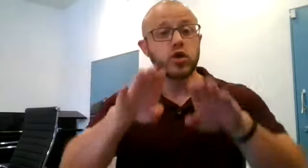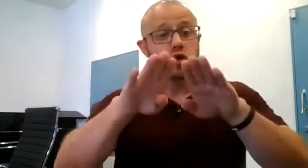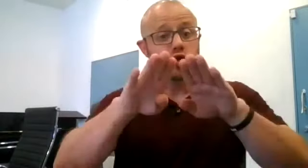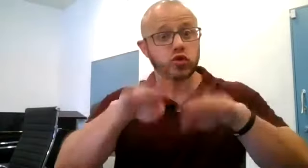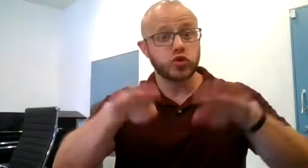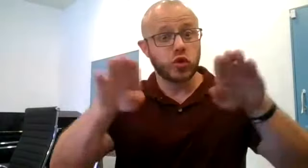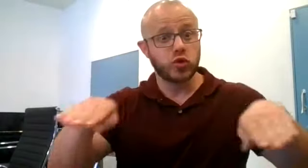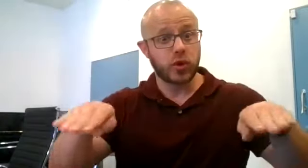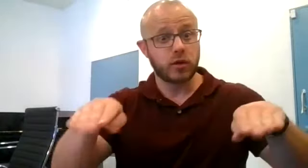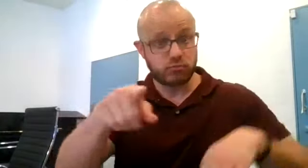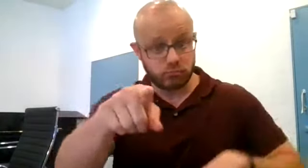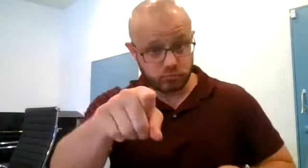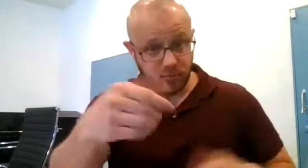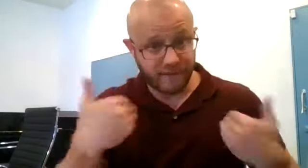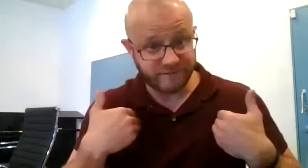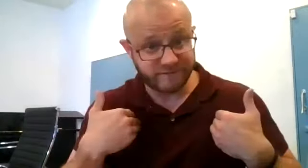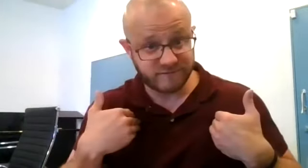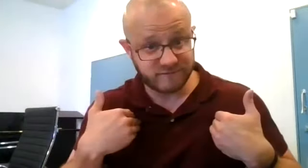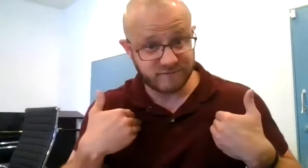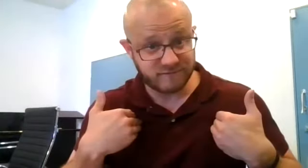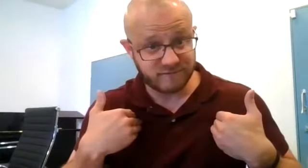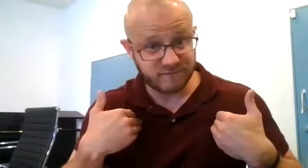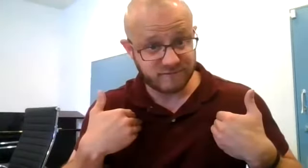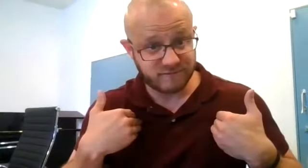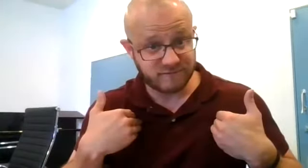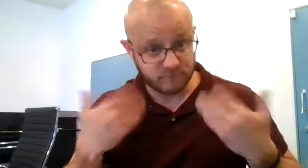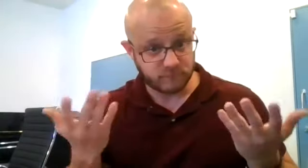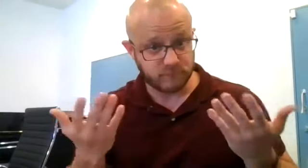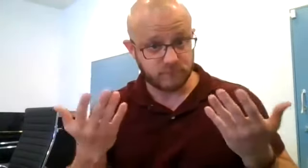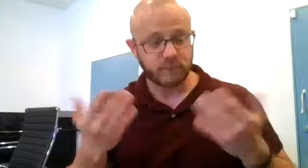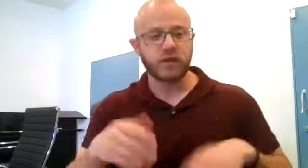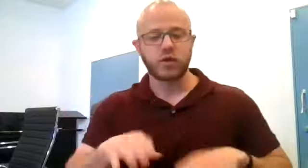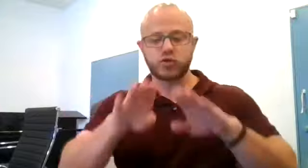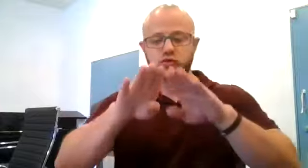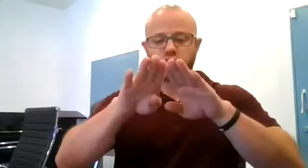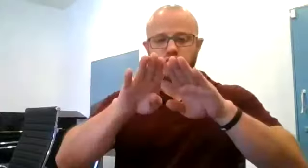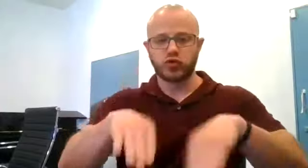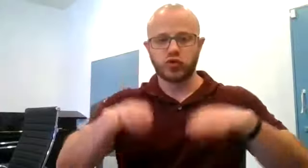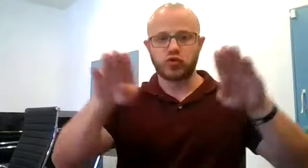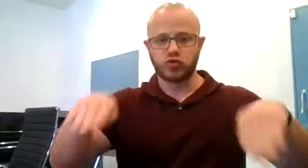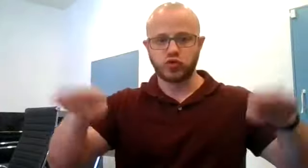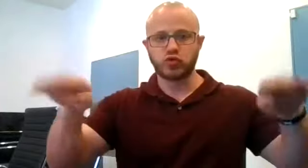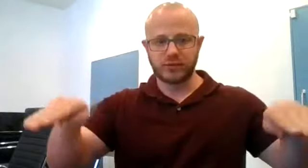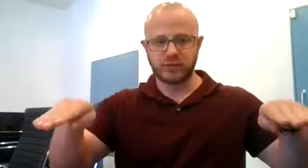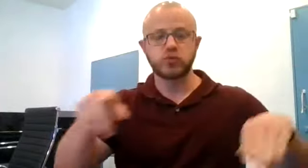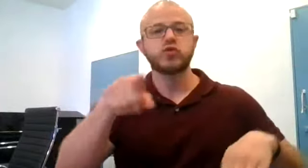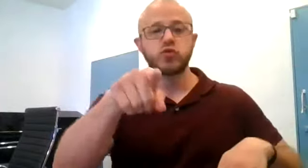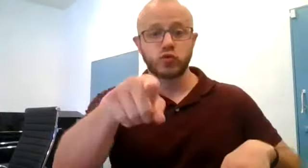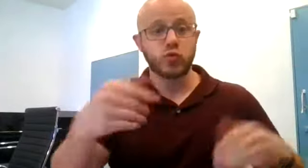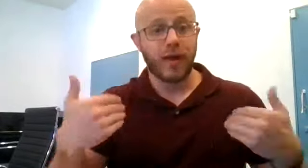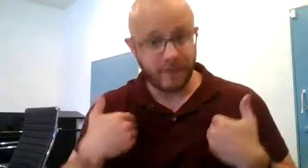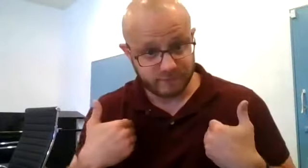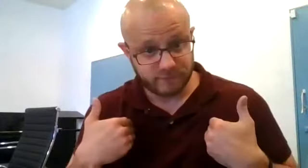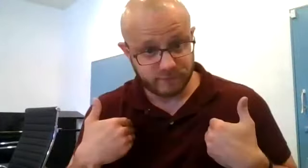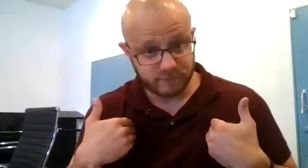would be children you have. Right? Children you have.